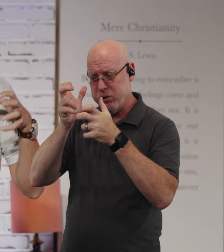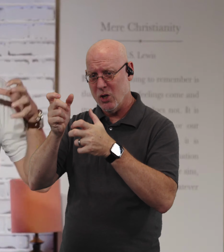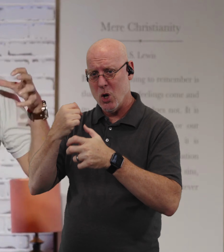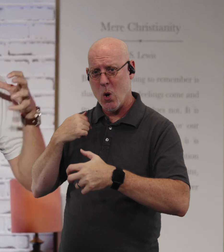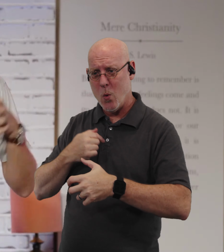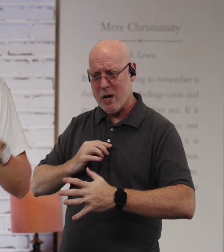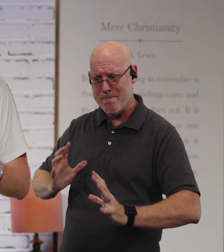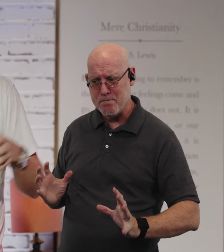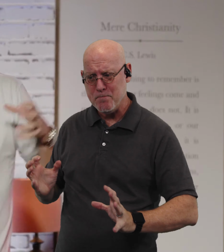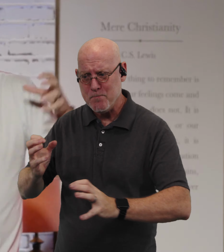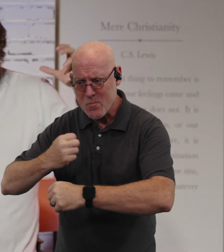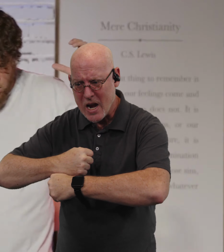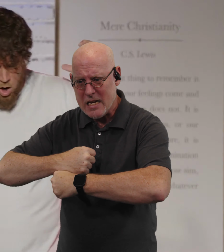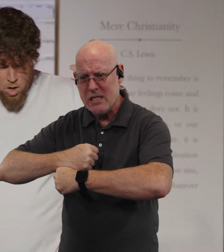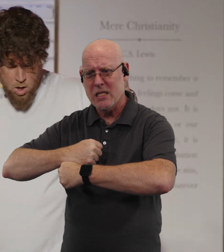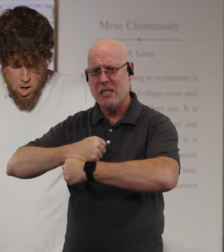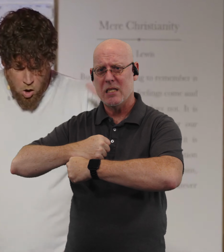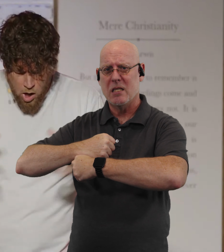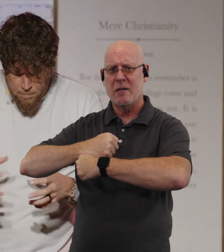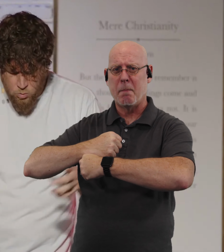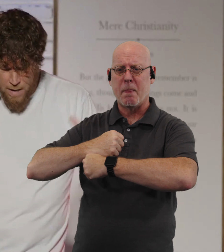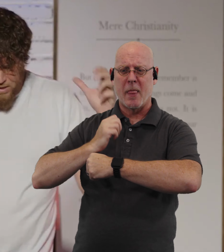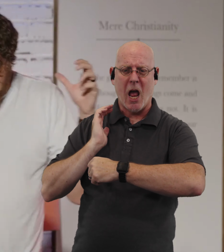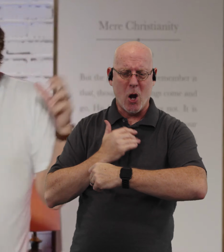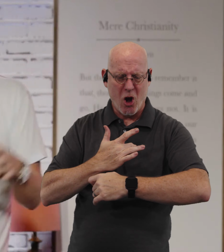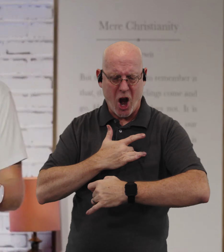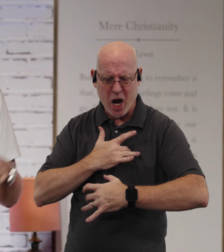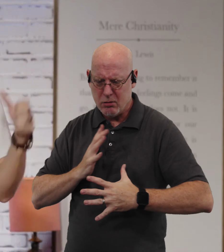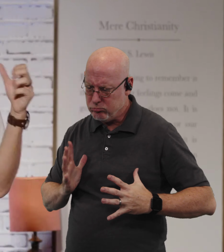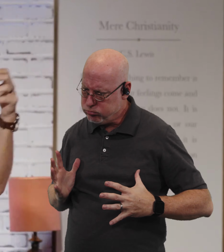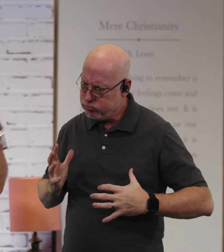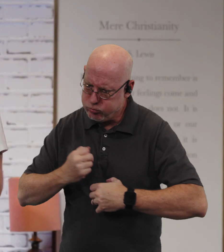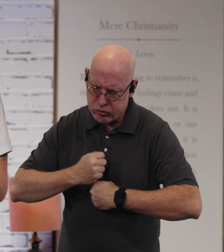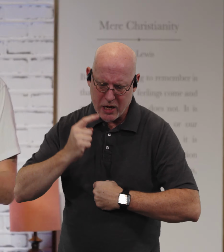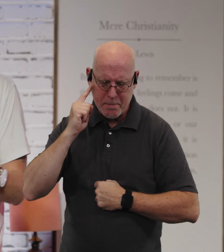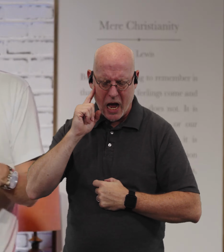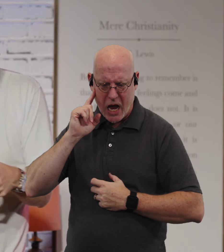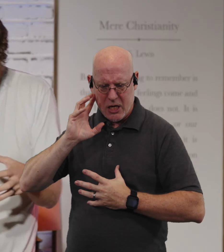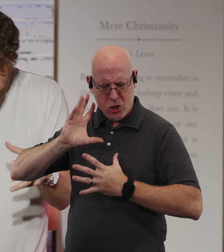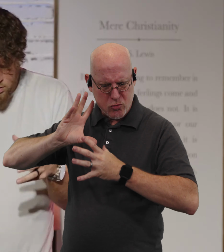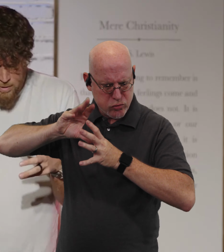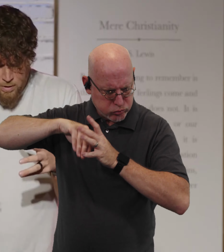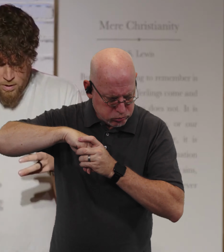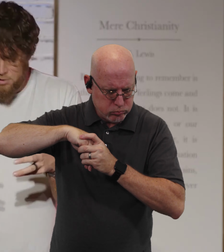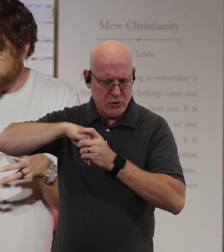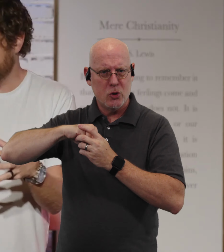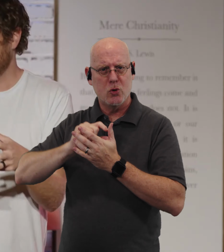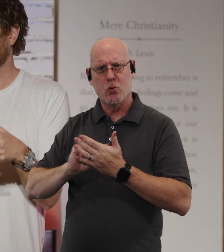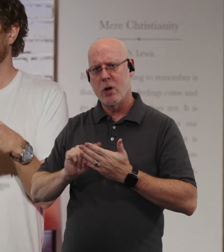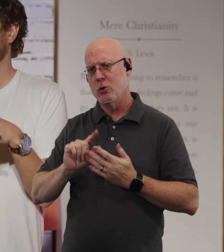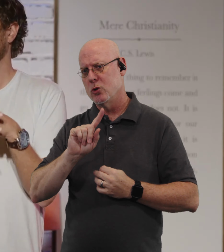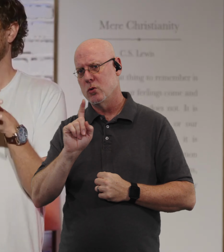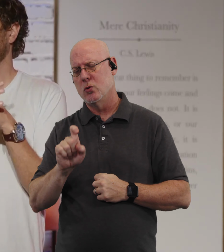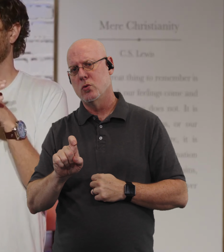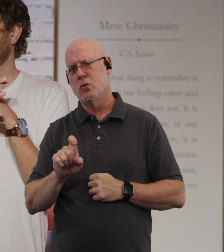we actually embracing, wrapping our arms, wrapping our hearts, wrapping our minds around